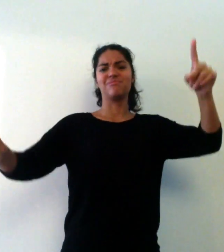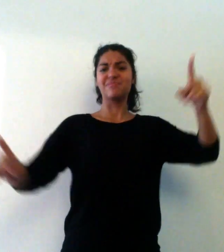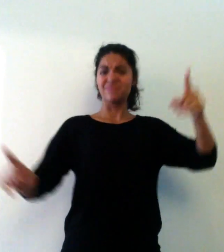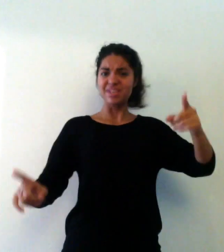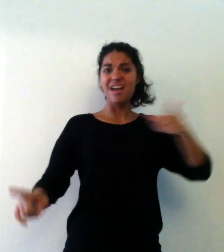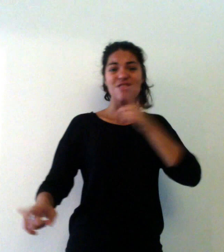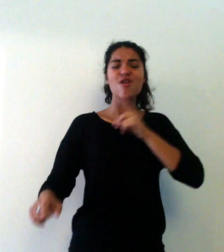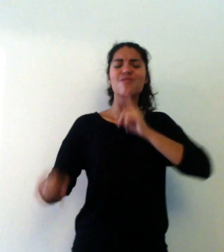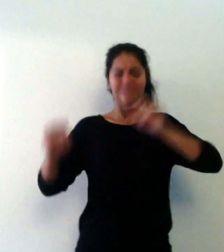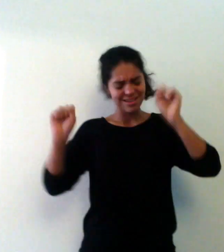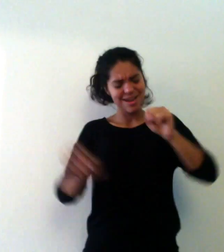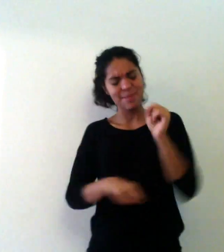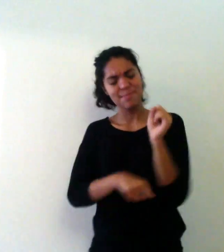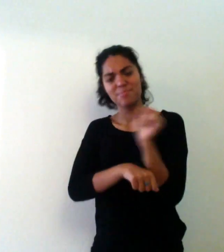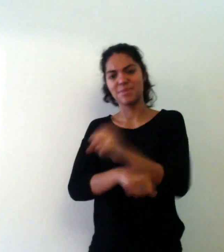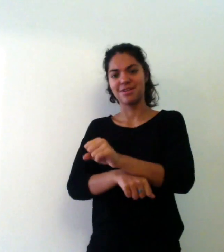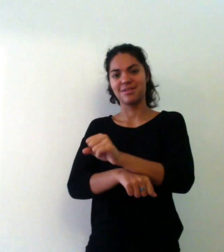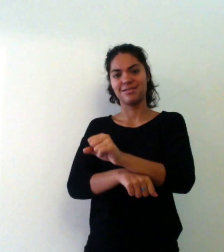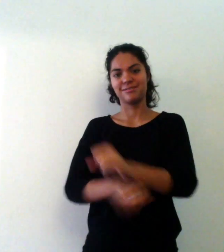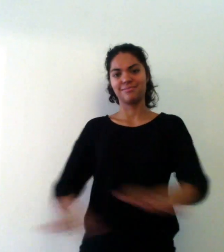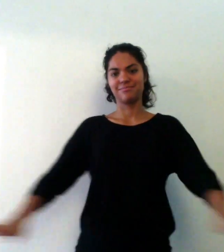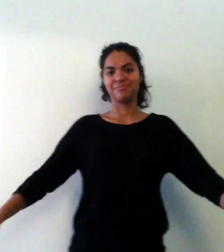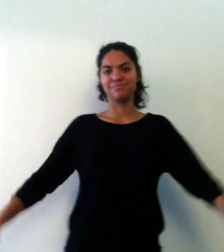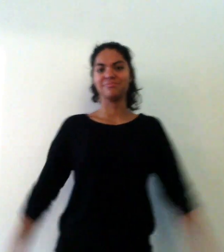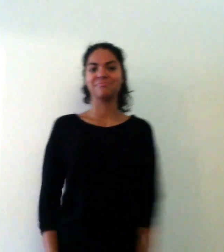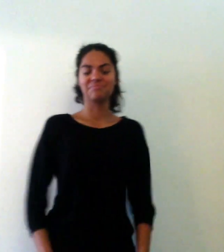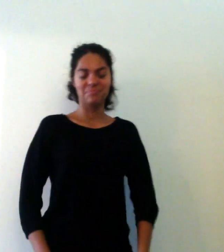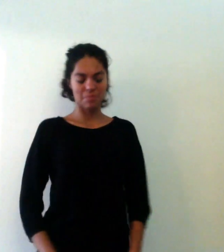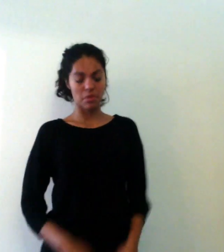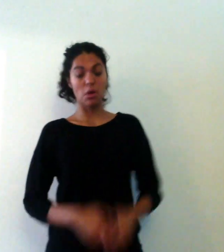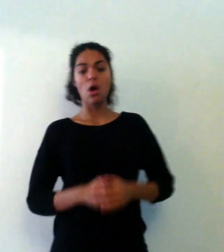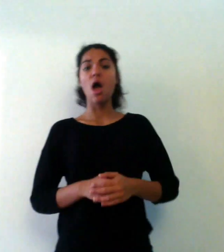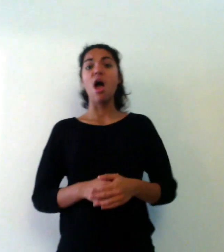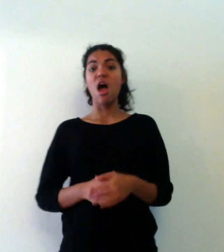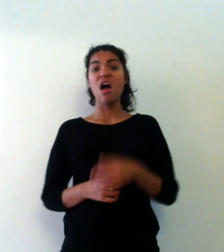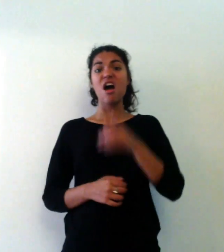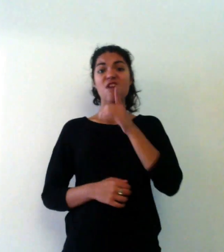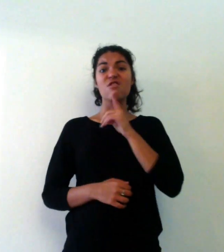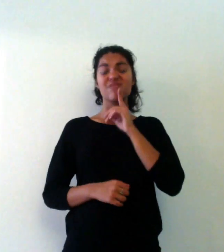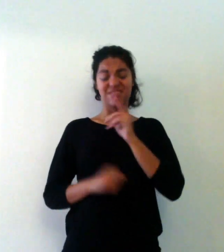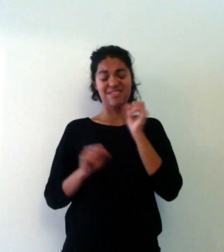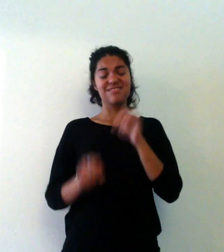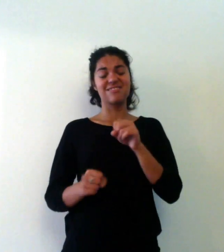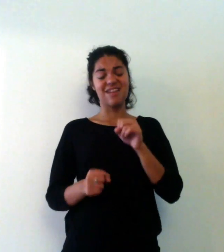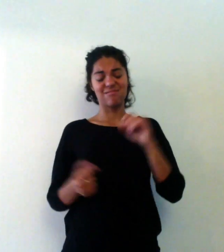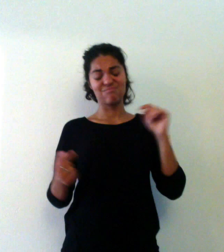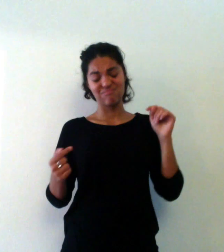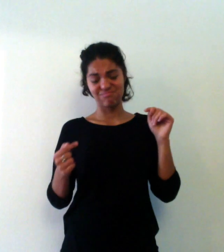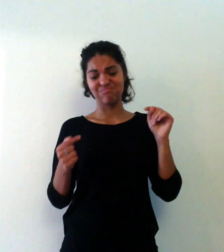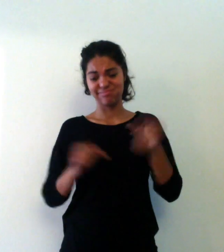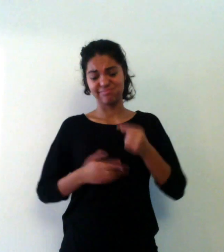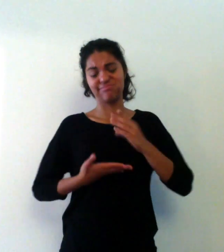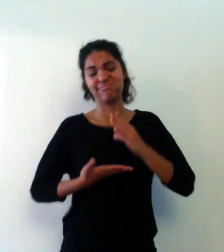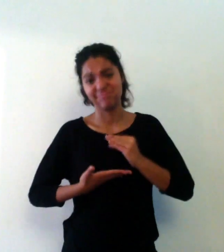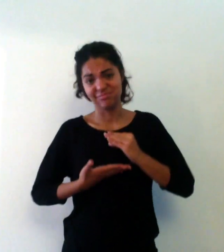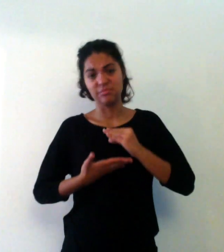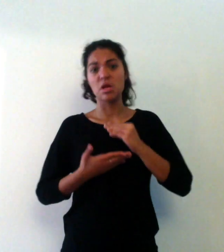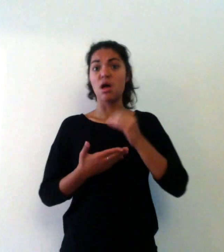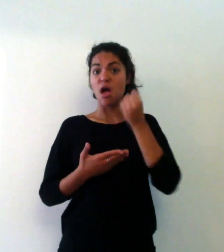Loneliness can be devastating and debilitating, but when we turn our attention to worshiping our Creator, loneliness can be beaten. If you'd